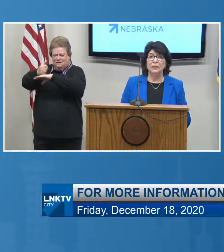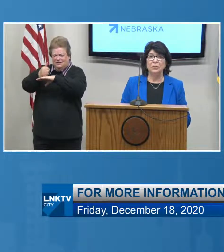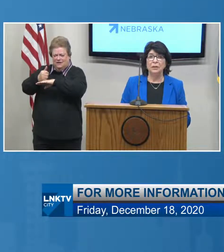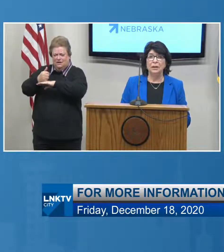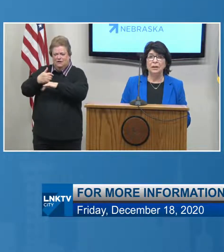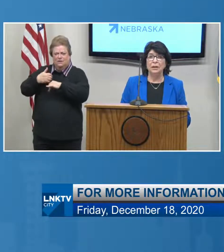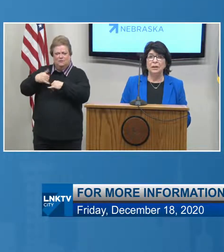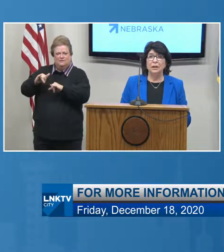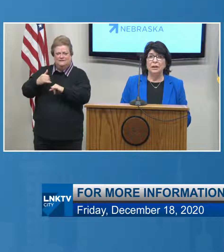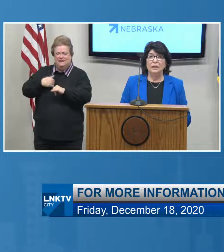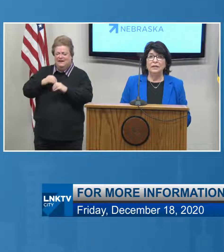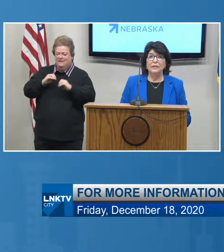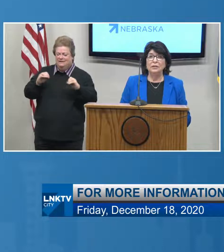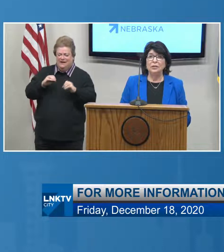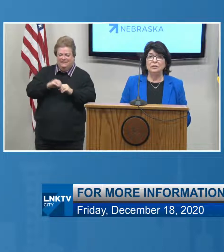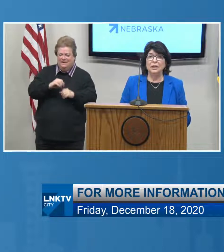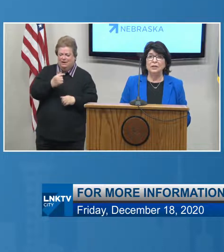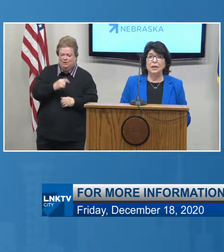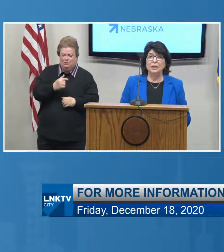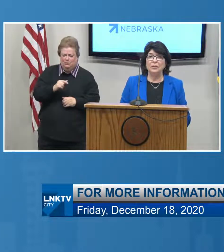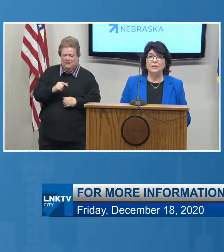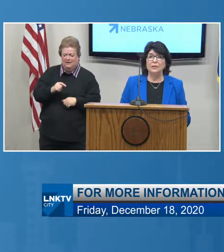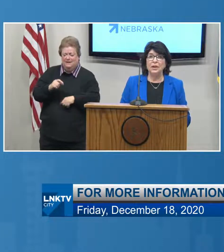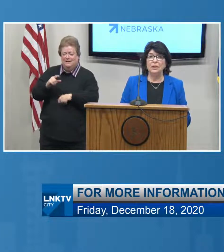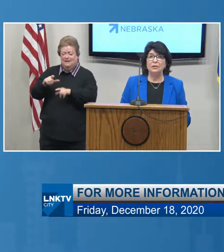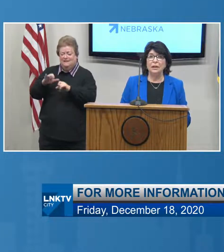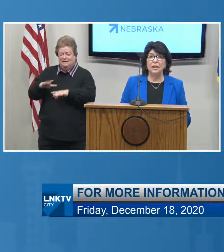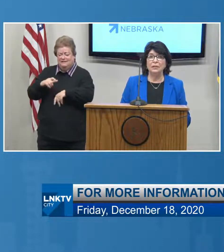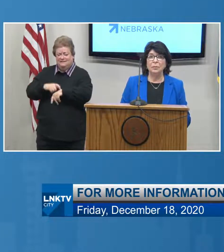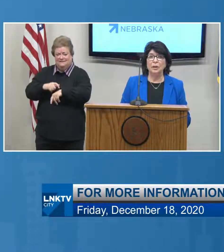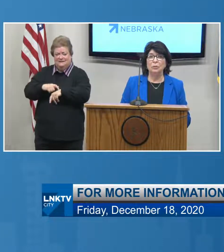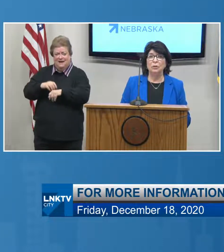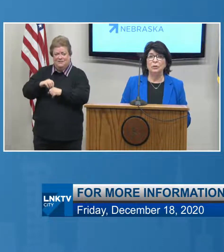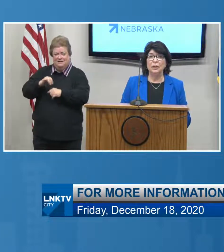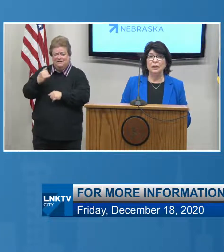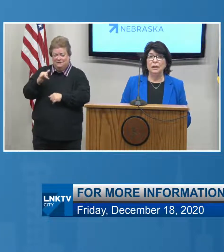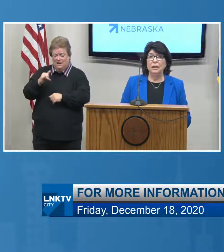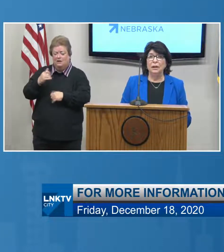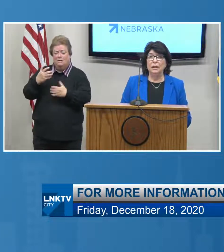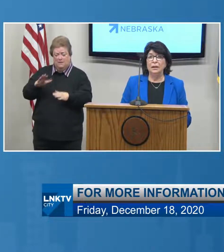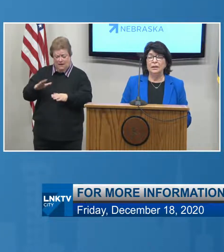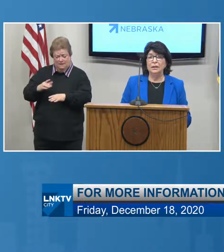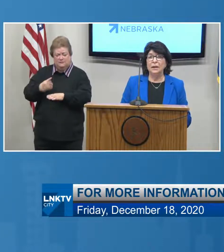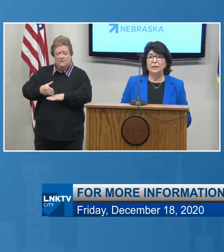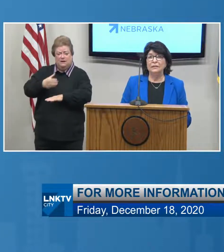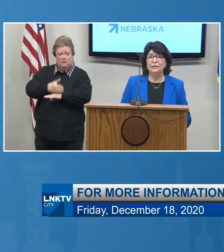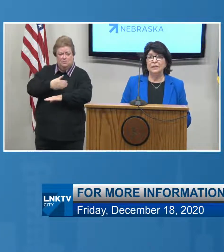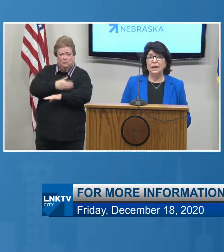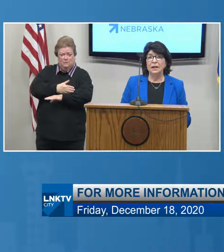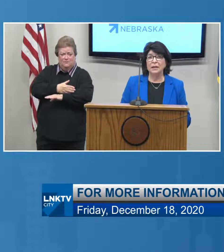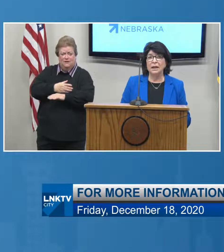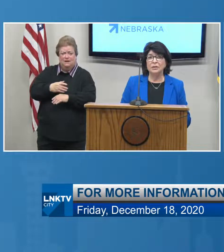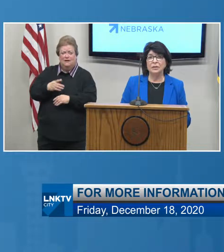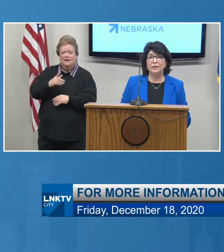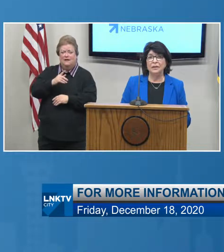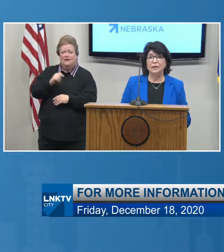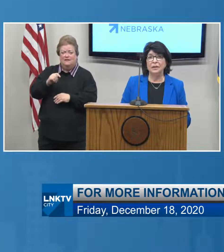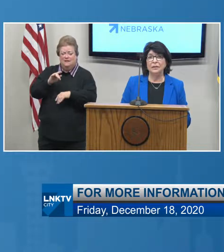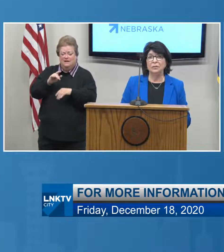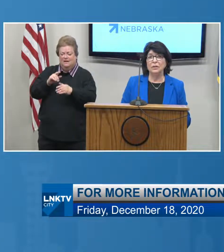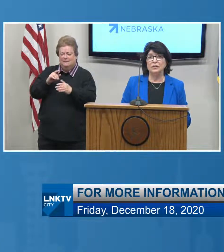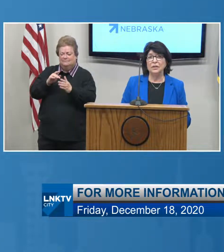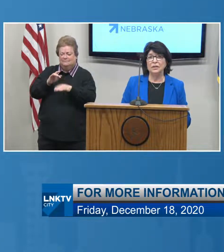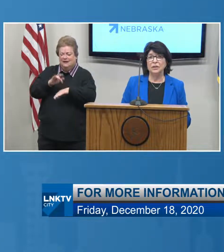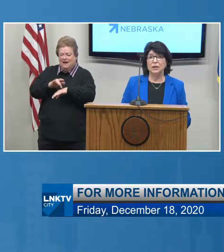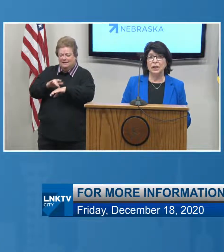metrics in green. Testing turnaround time is in yellow and has been improving. Connected cases and contact tracing are in